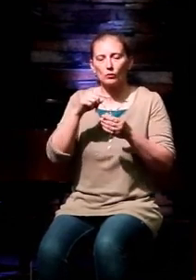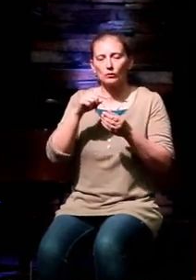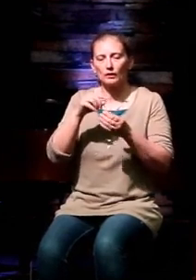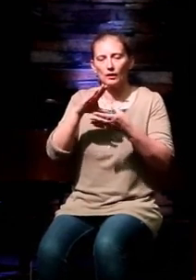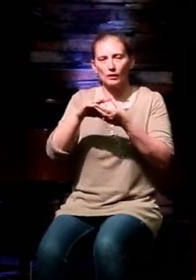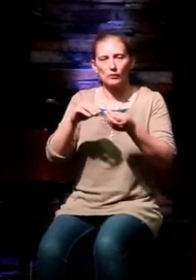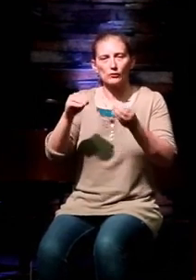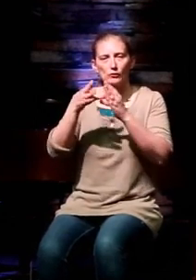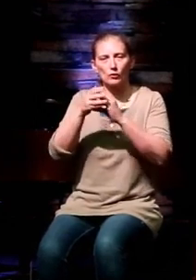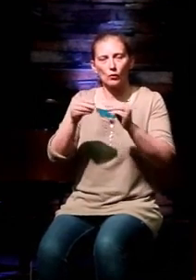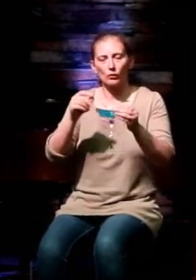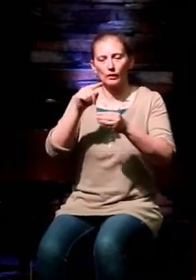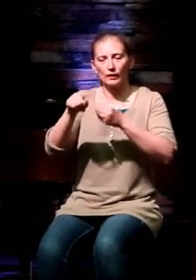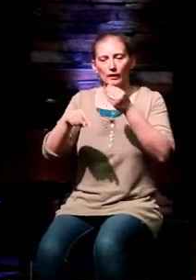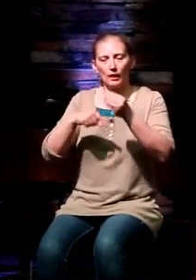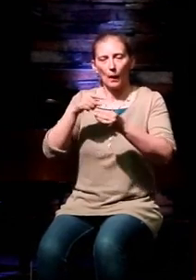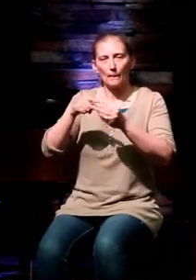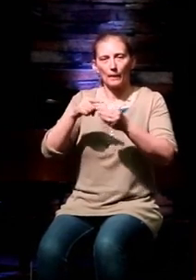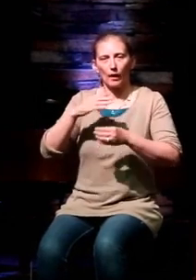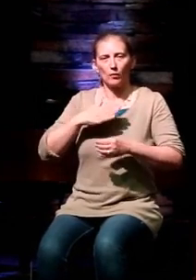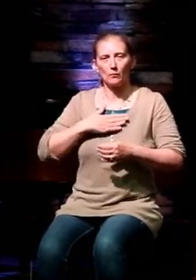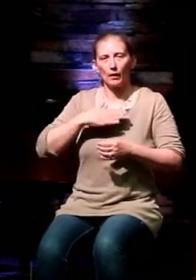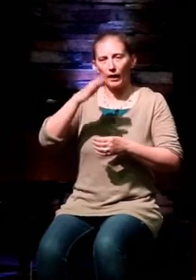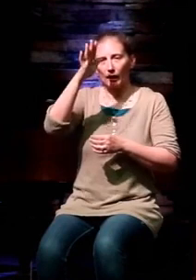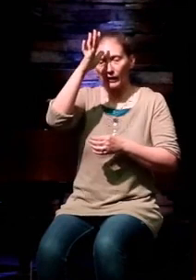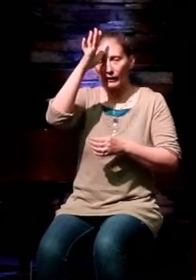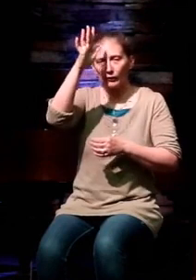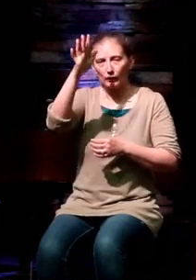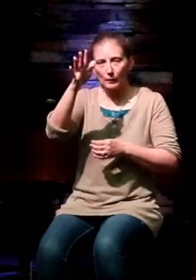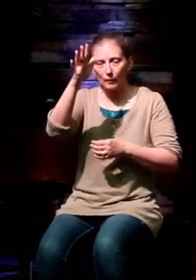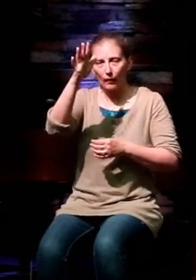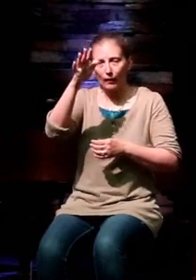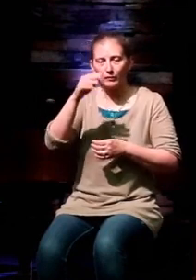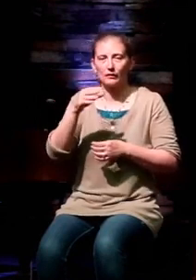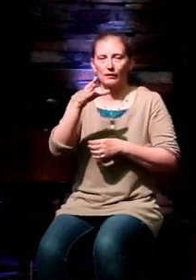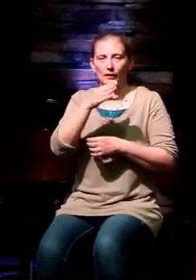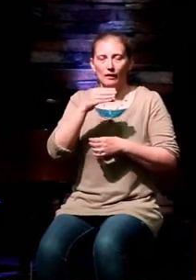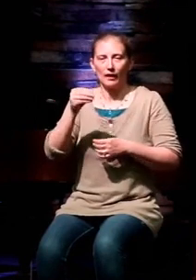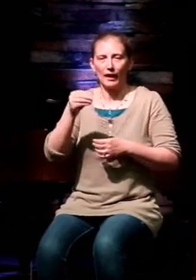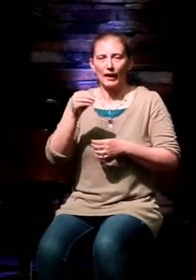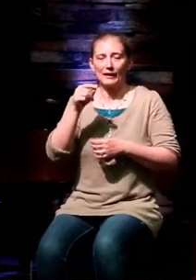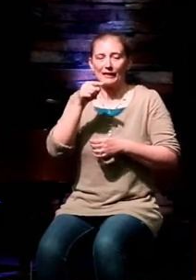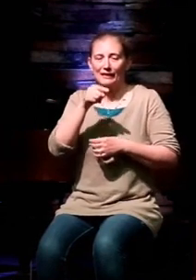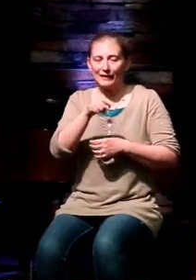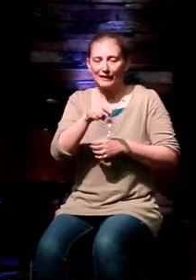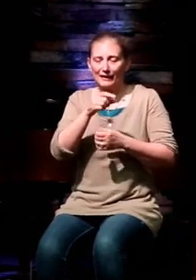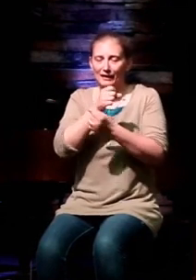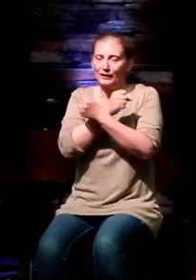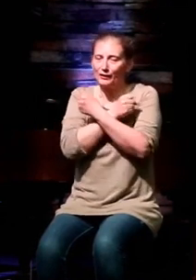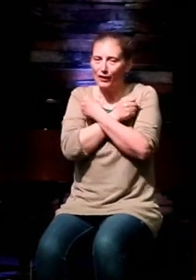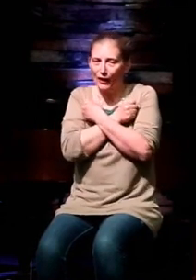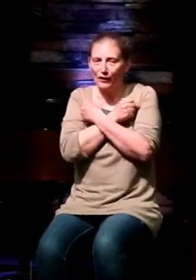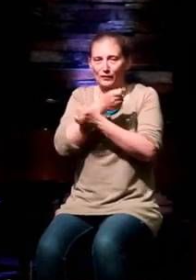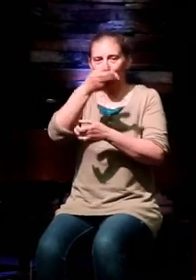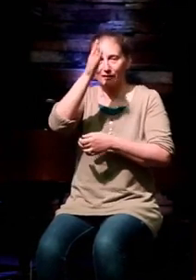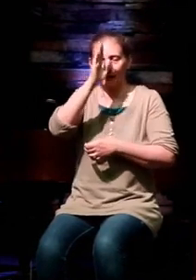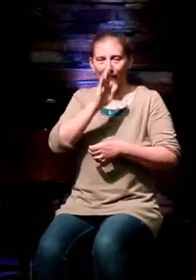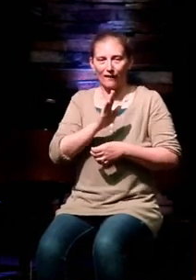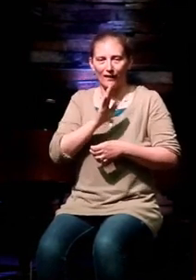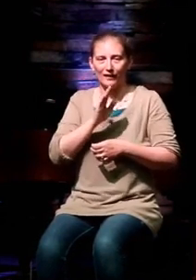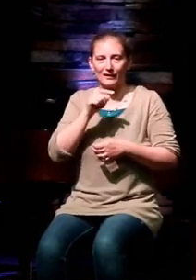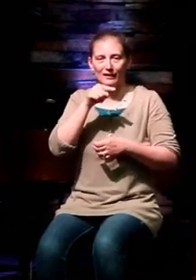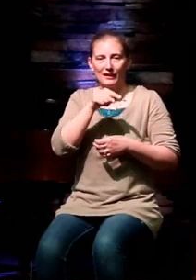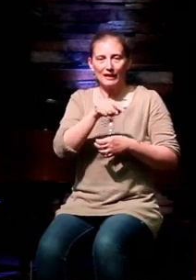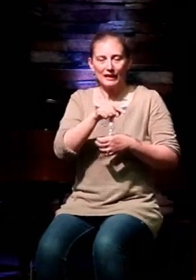story. But my grandfather loved God with all of his heart. He was a man that truly walked in the Spirit. He lived his